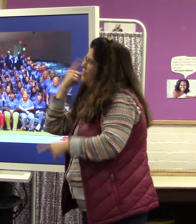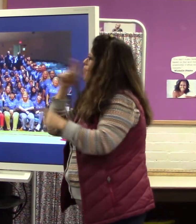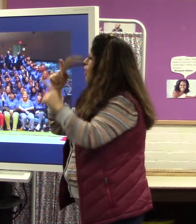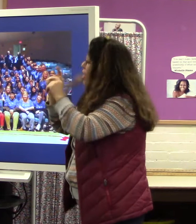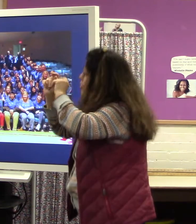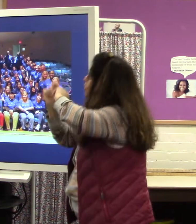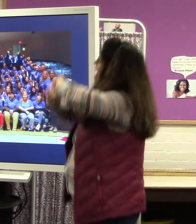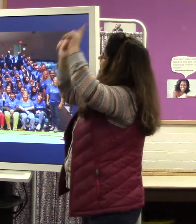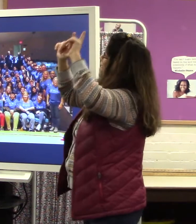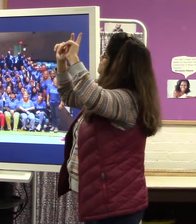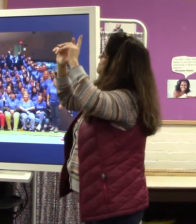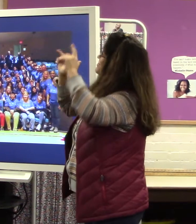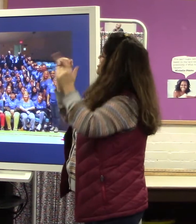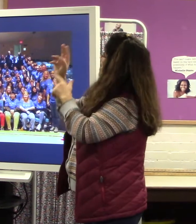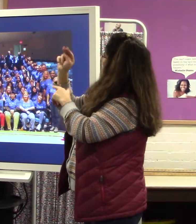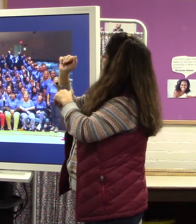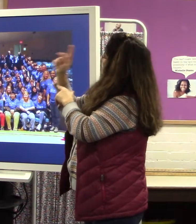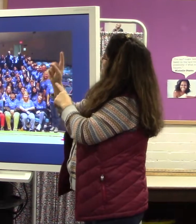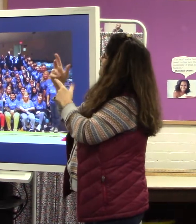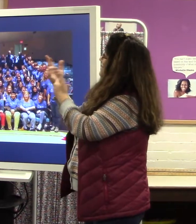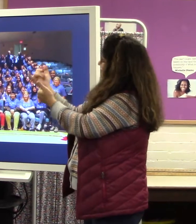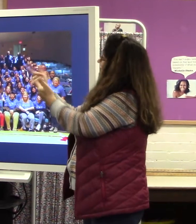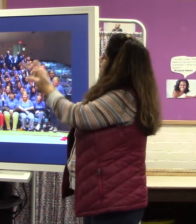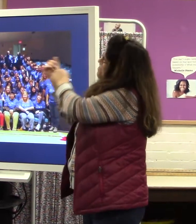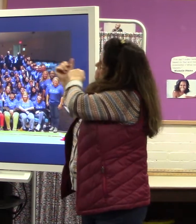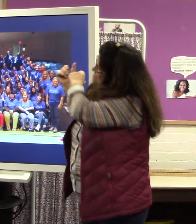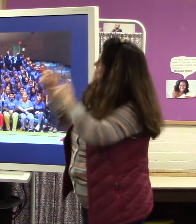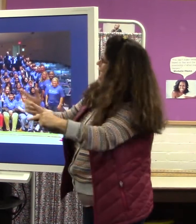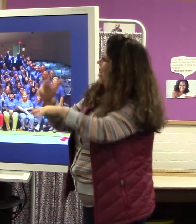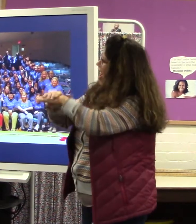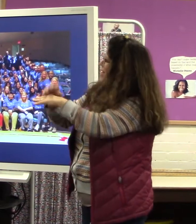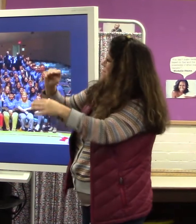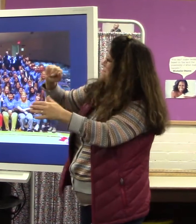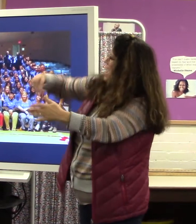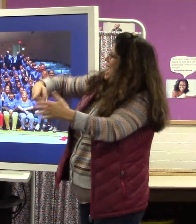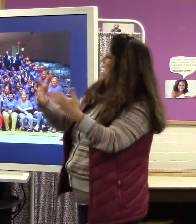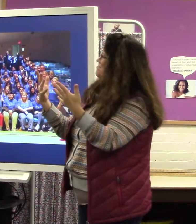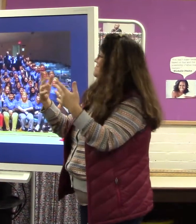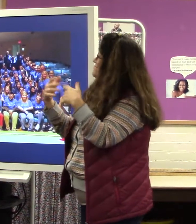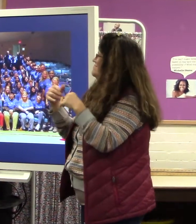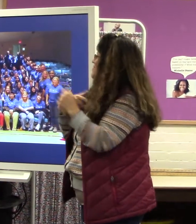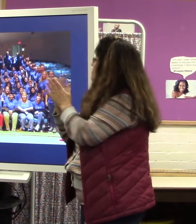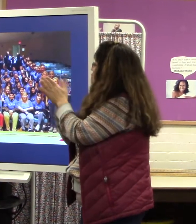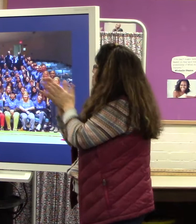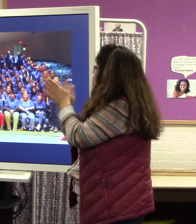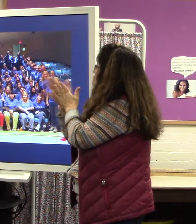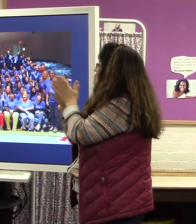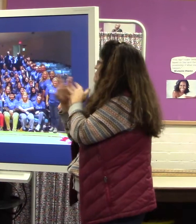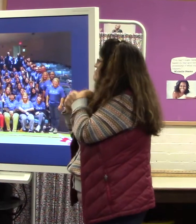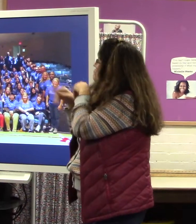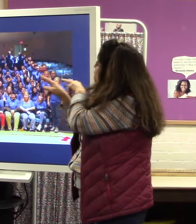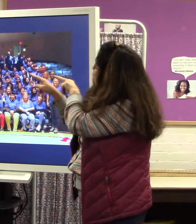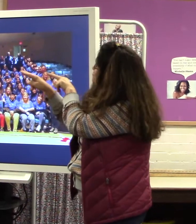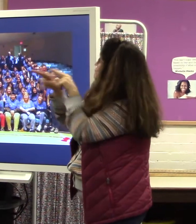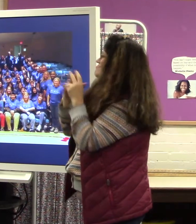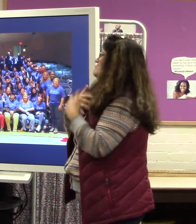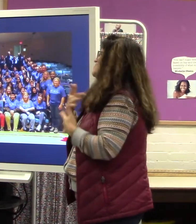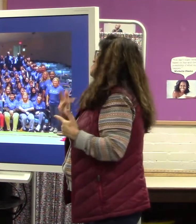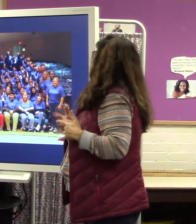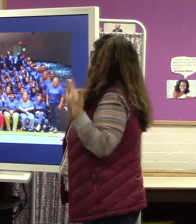for really, bringing this up and allowing our students to participate in this. And this is great to see this. It's great to see